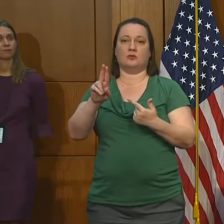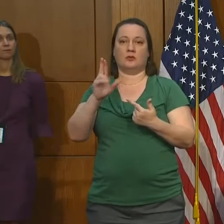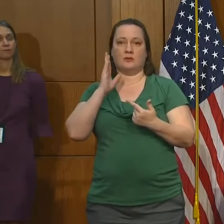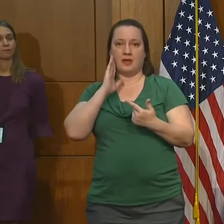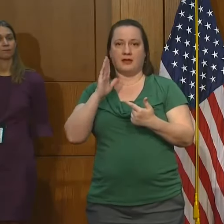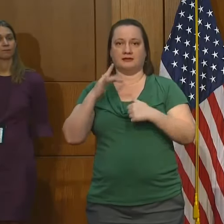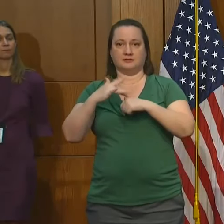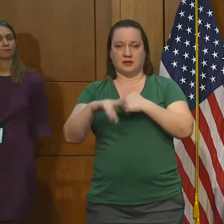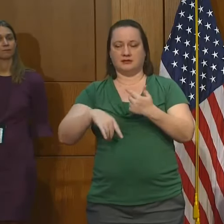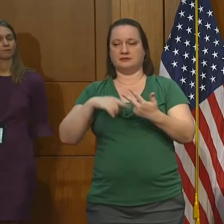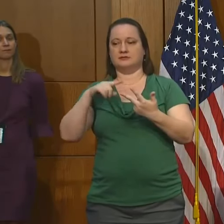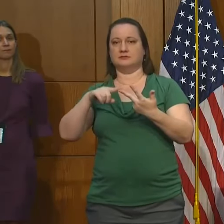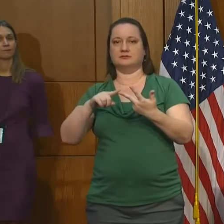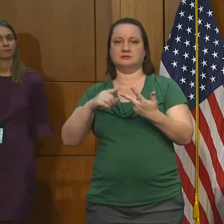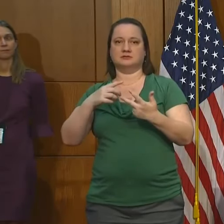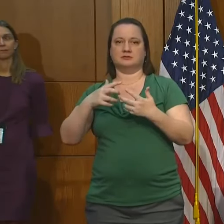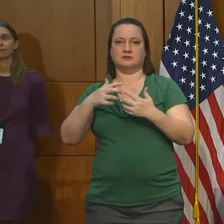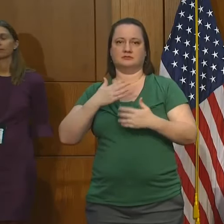weeks.